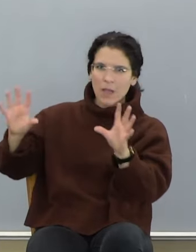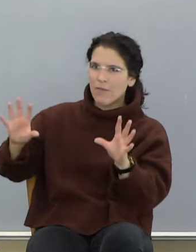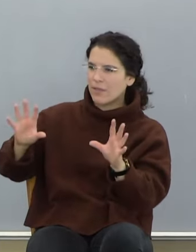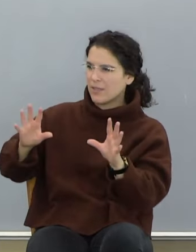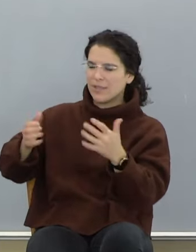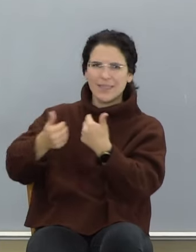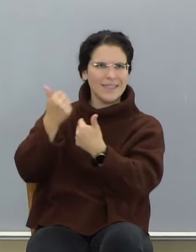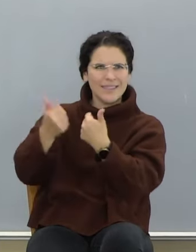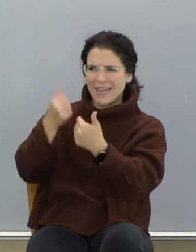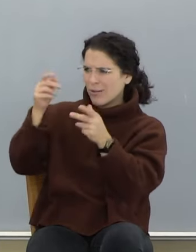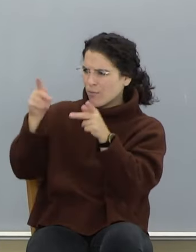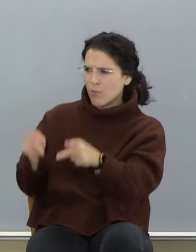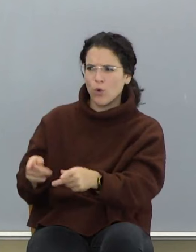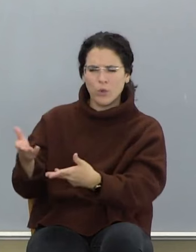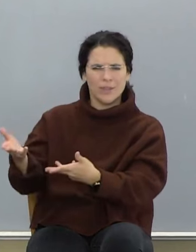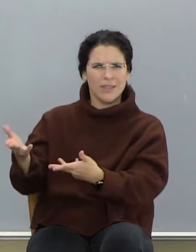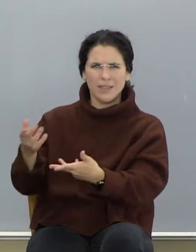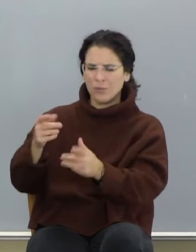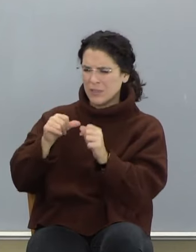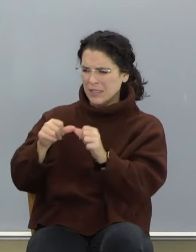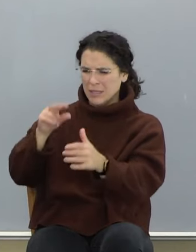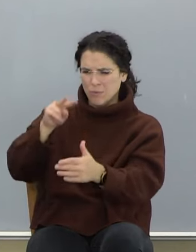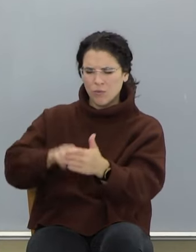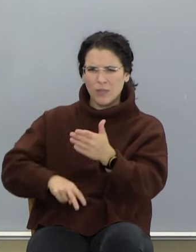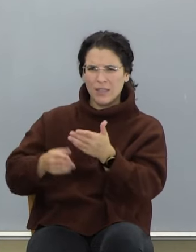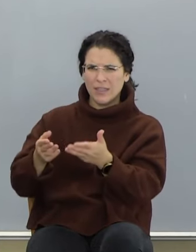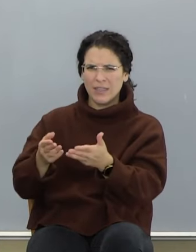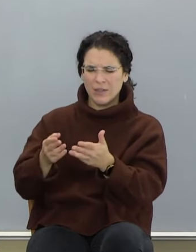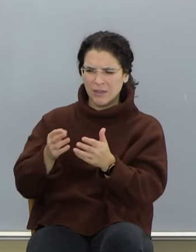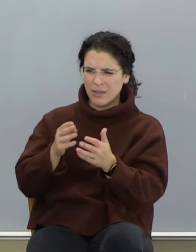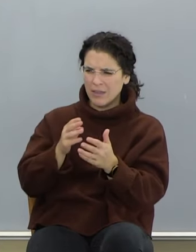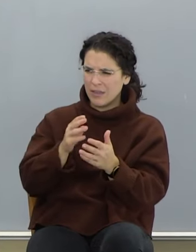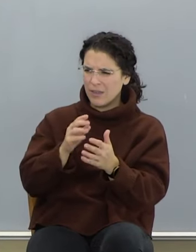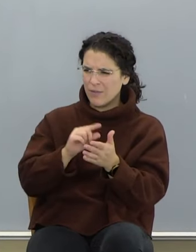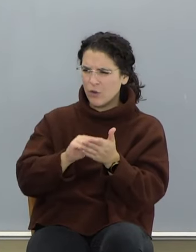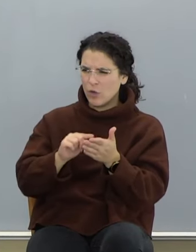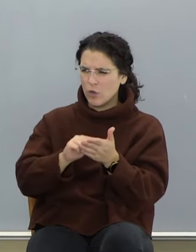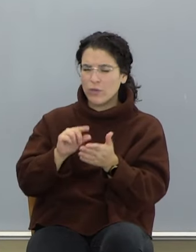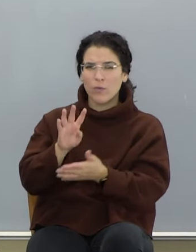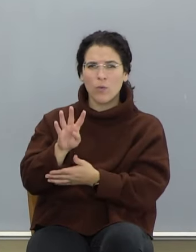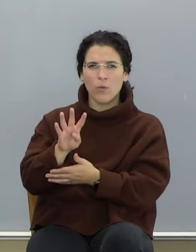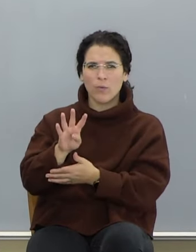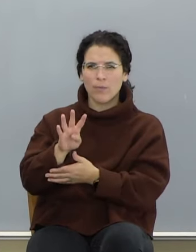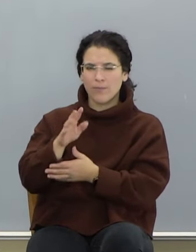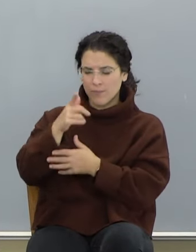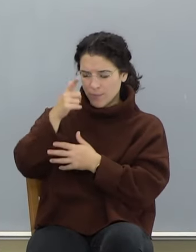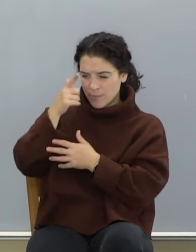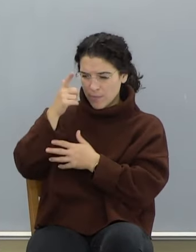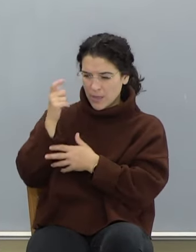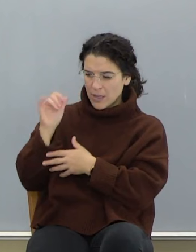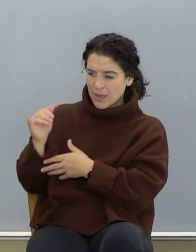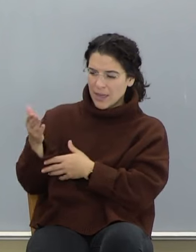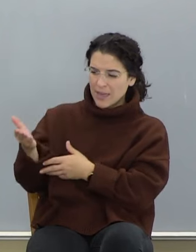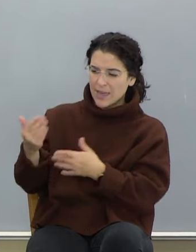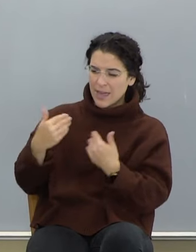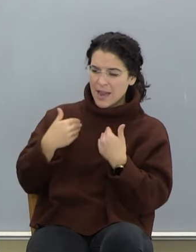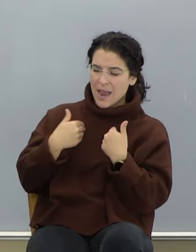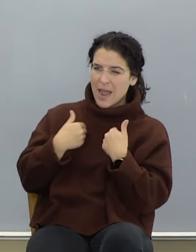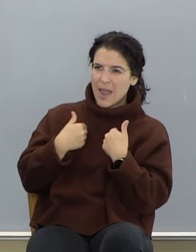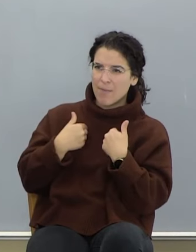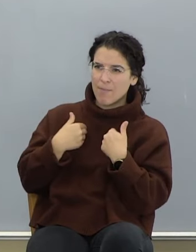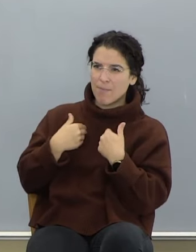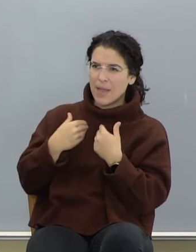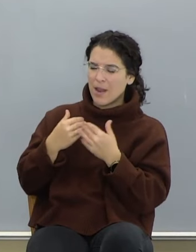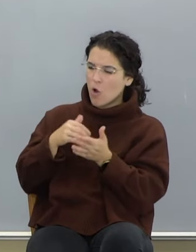a dangerous person, as we keep reading there at verse 4, because that he had been